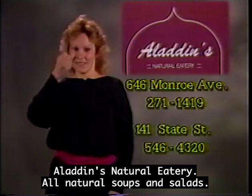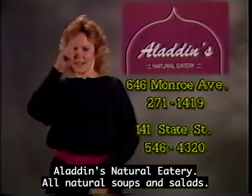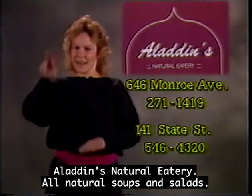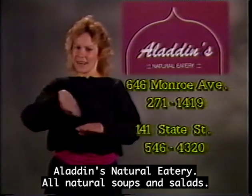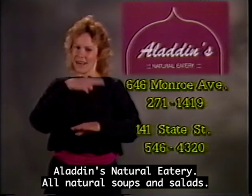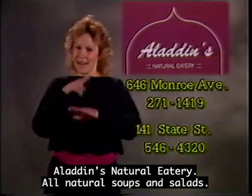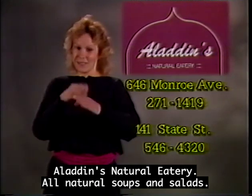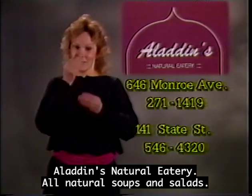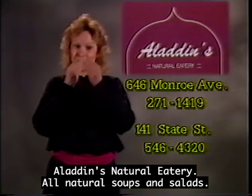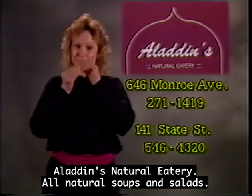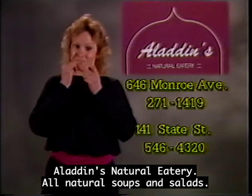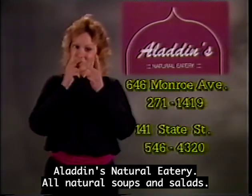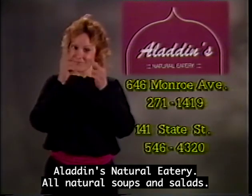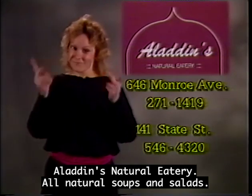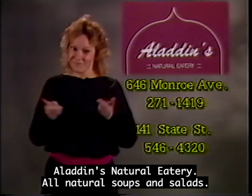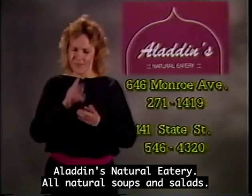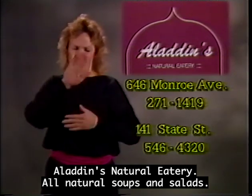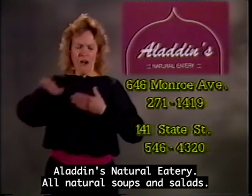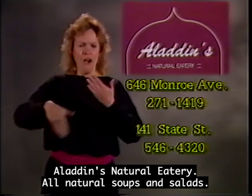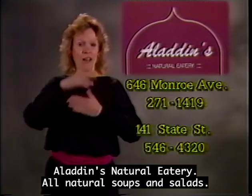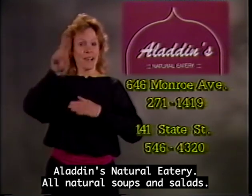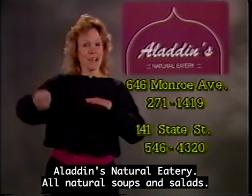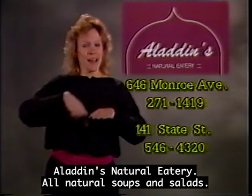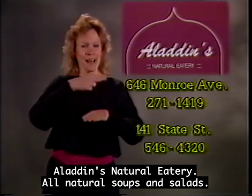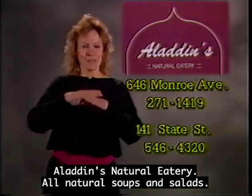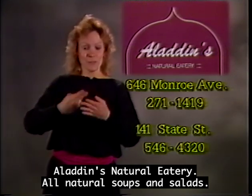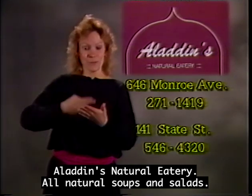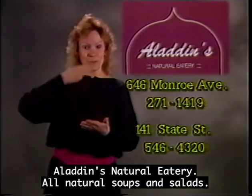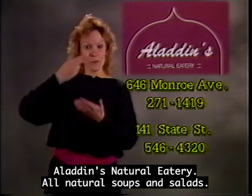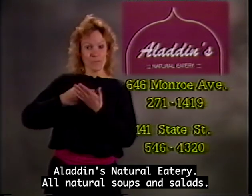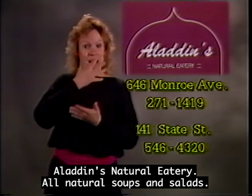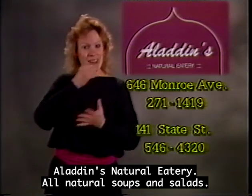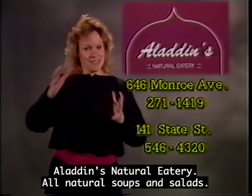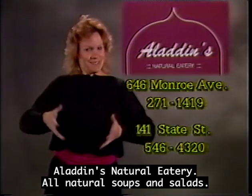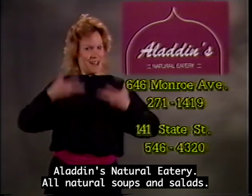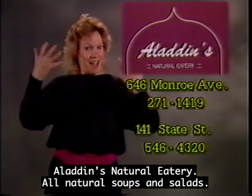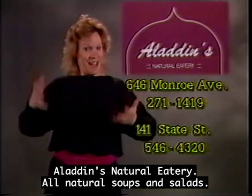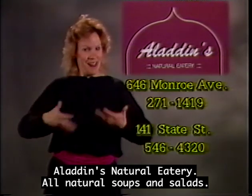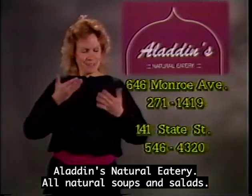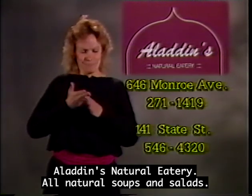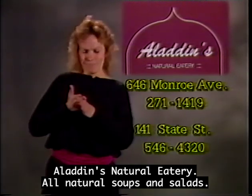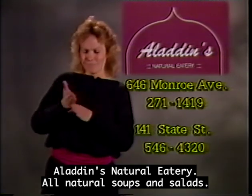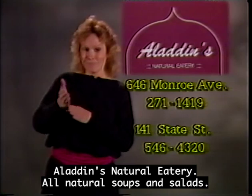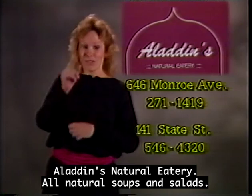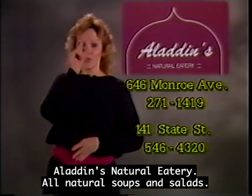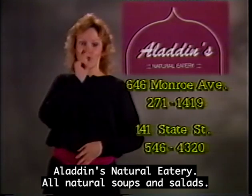Aladdin's Natural Eatery. All natural soups and